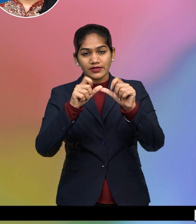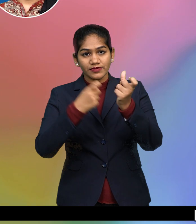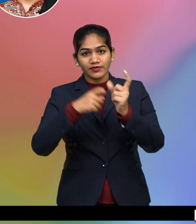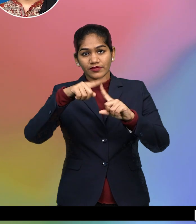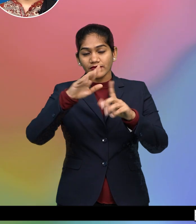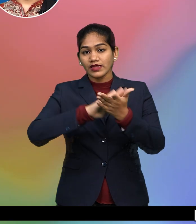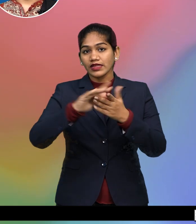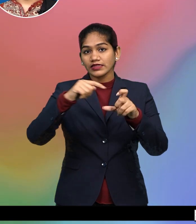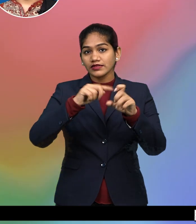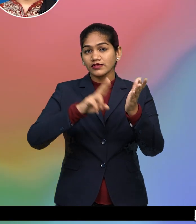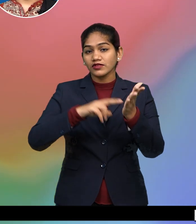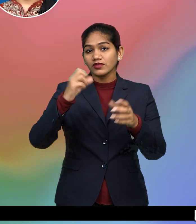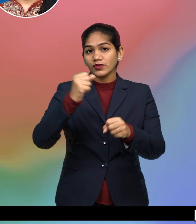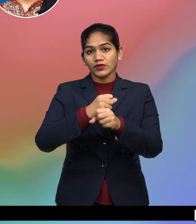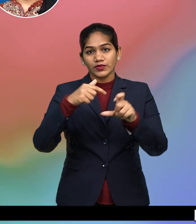parthenogenesis.